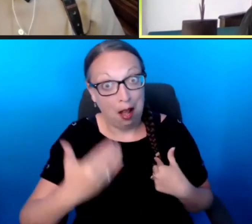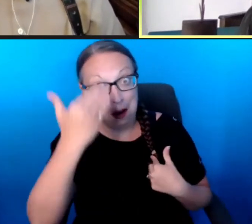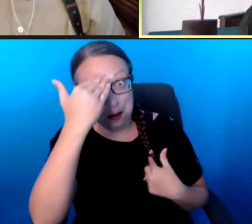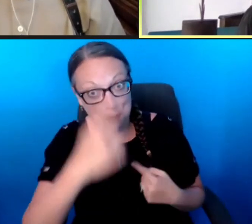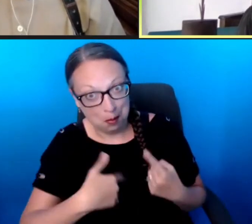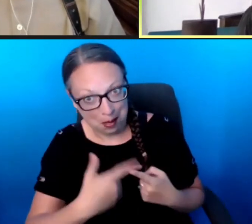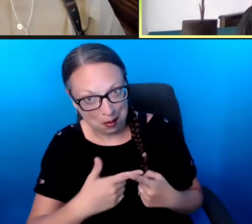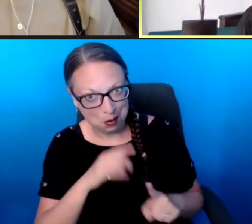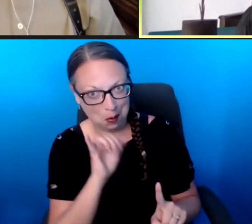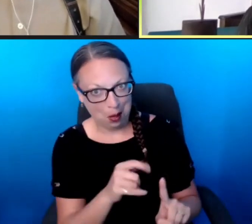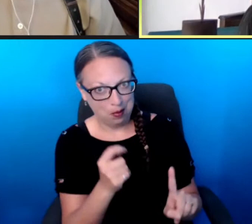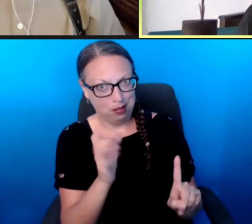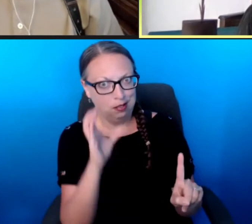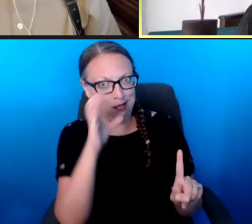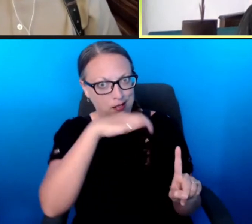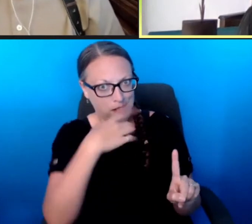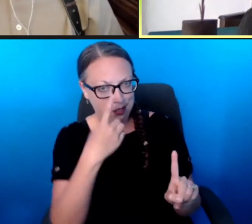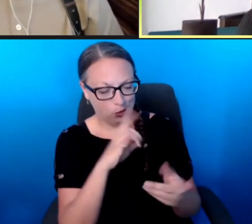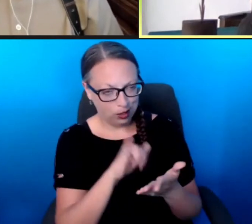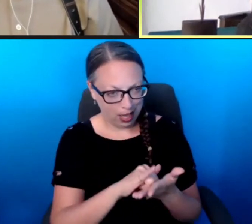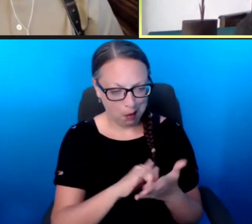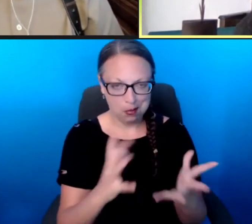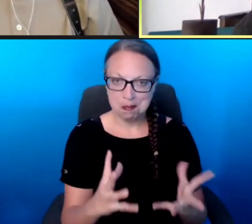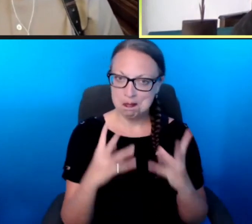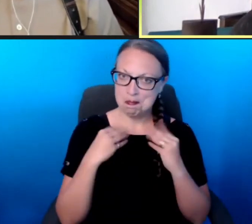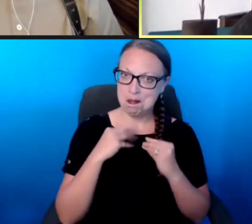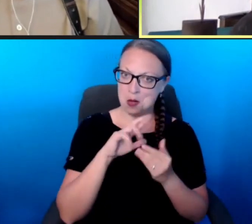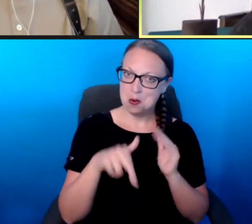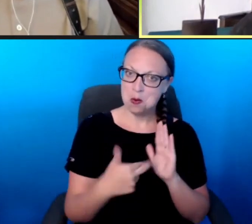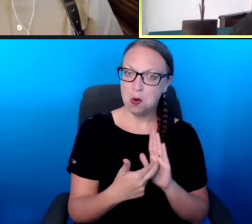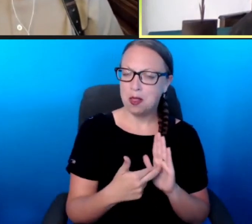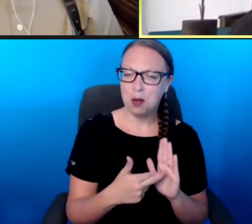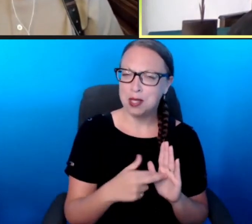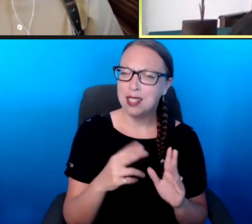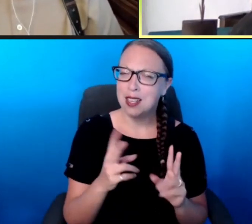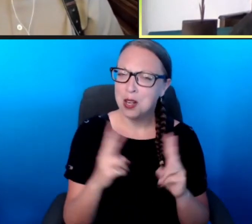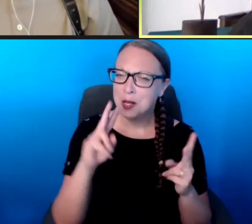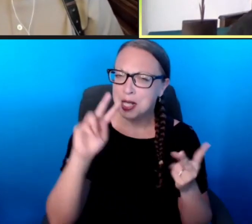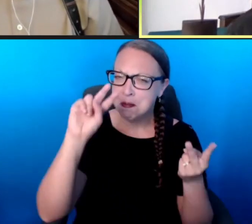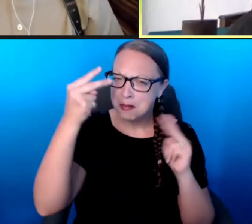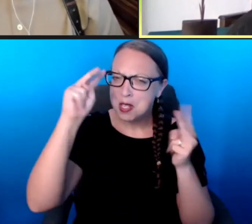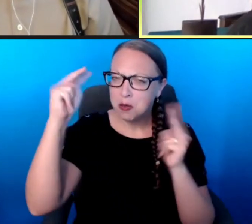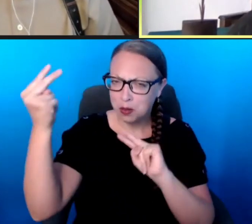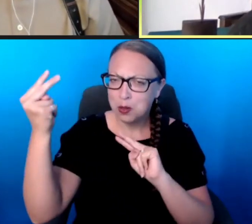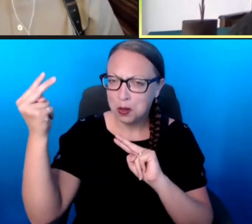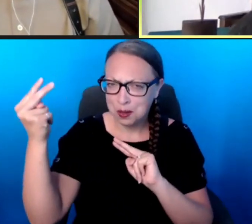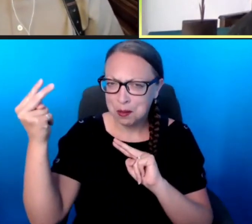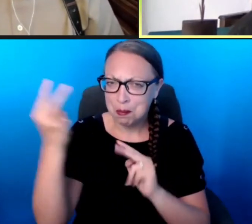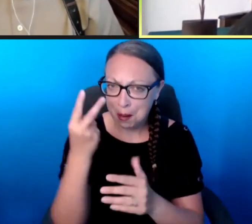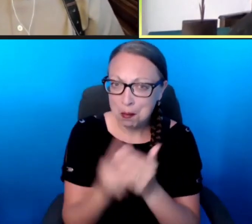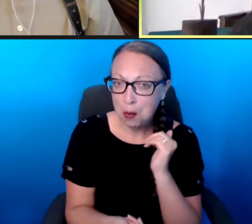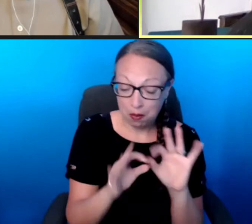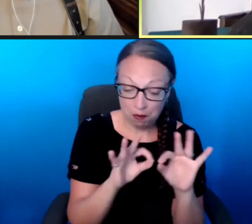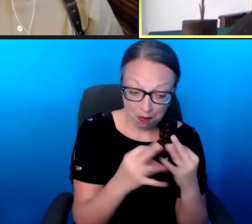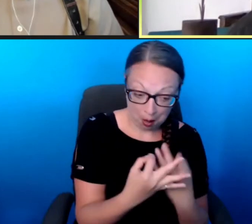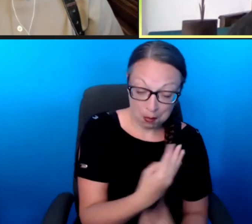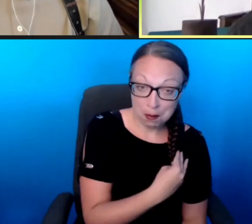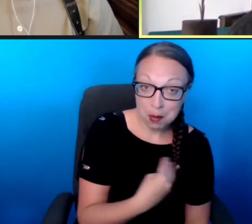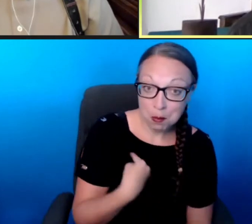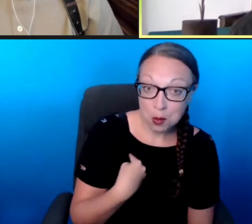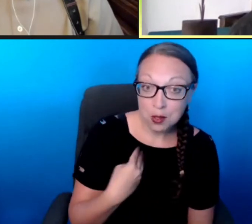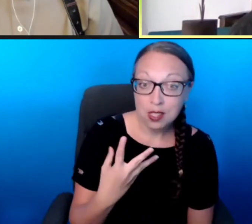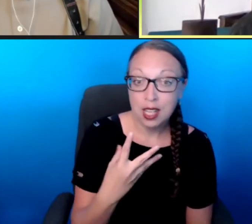this was taking on a role that was very misunderstood by both family members